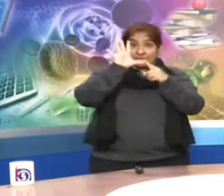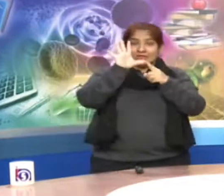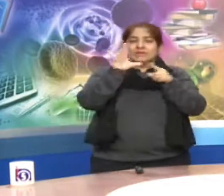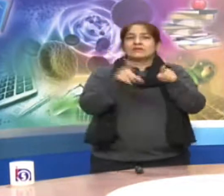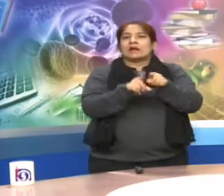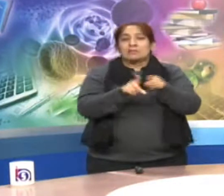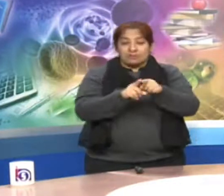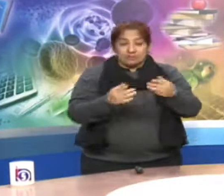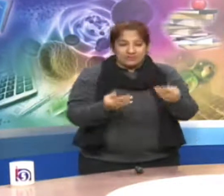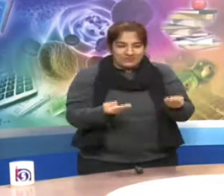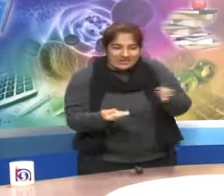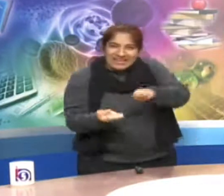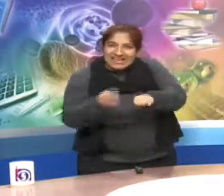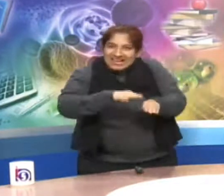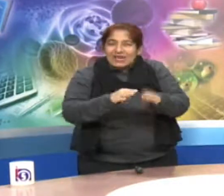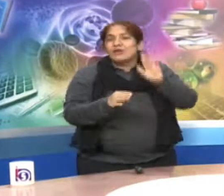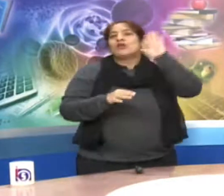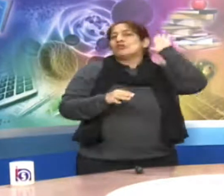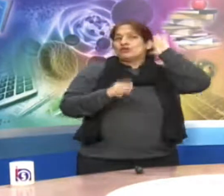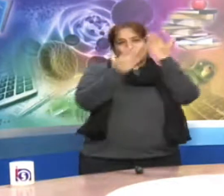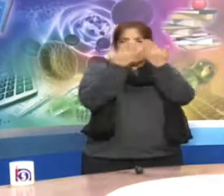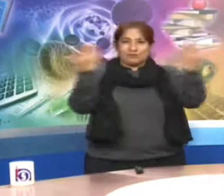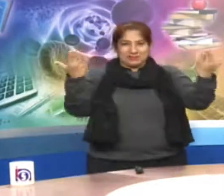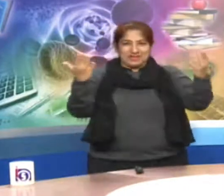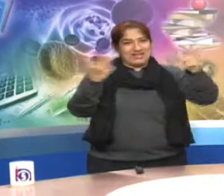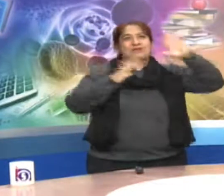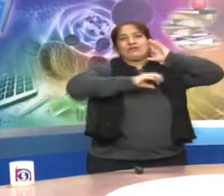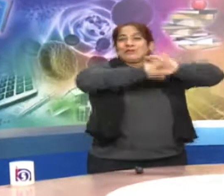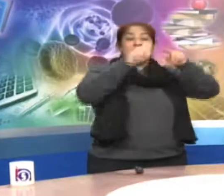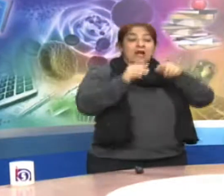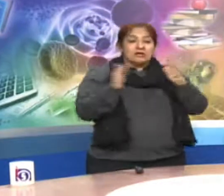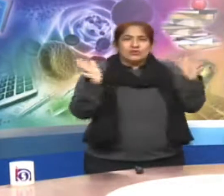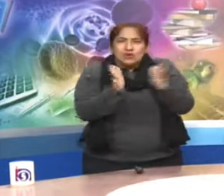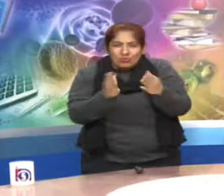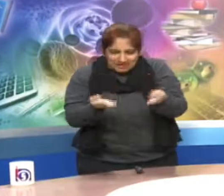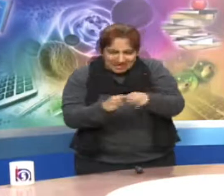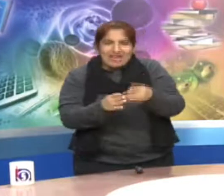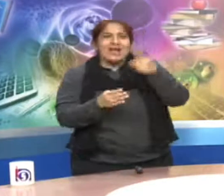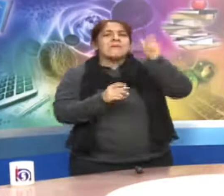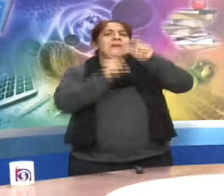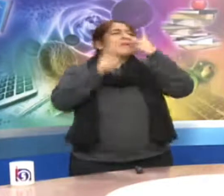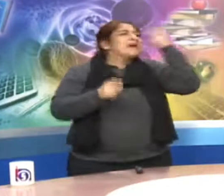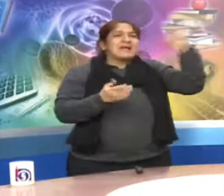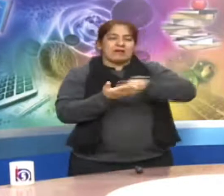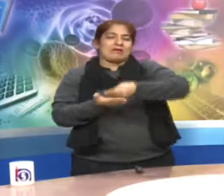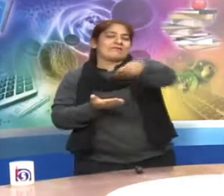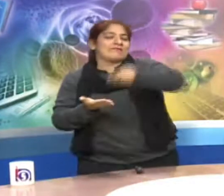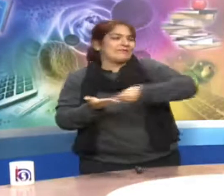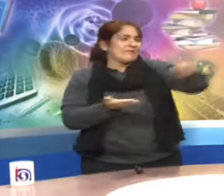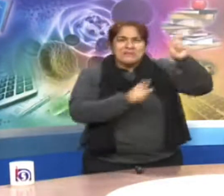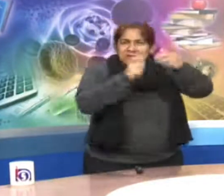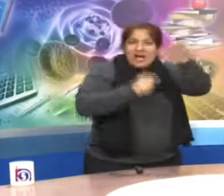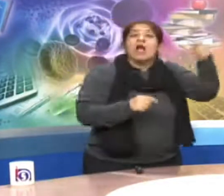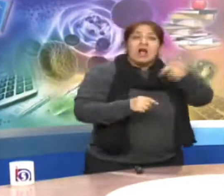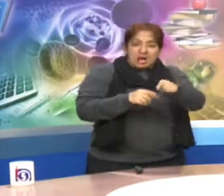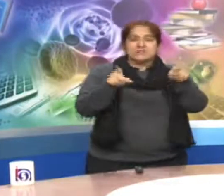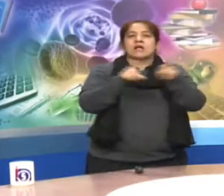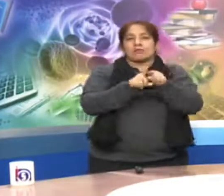Number 5 is publish in journals. You see that there are newspapers, right? There are journals